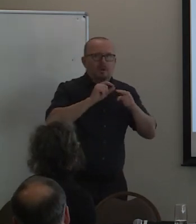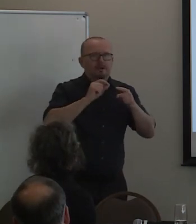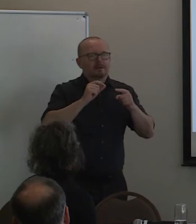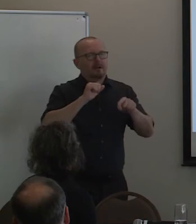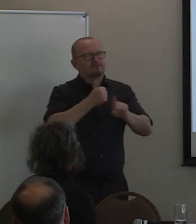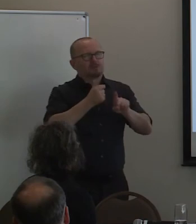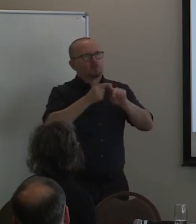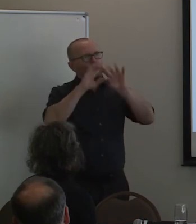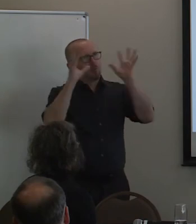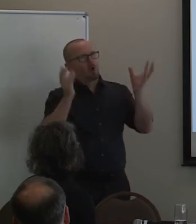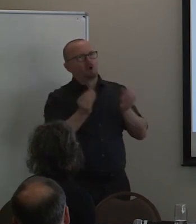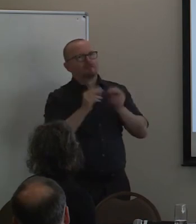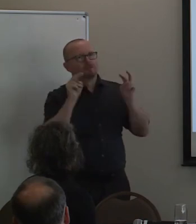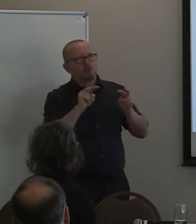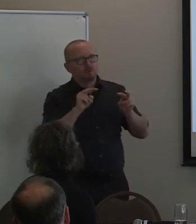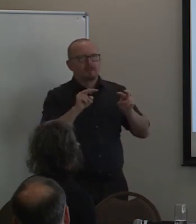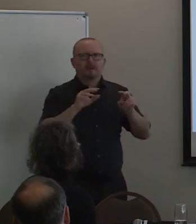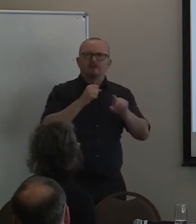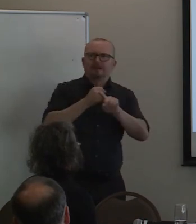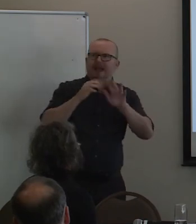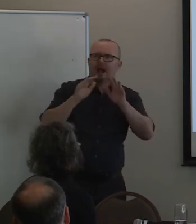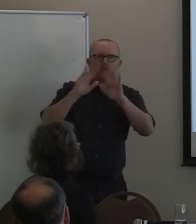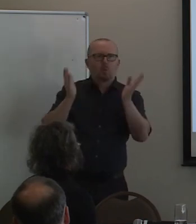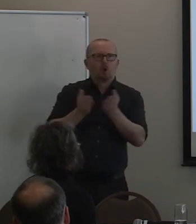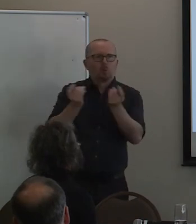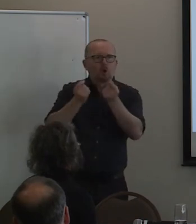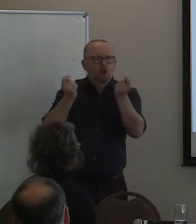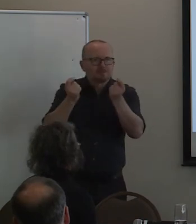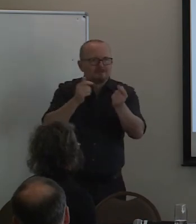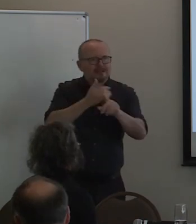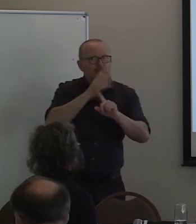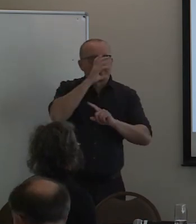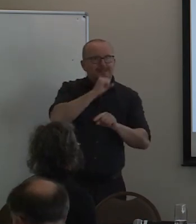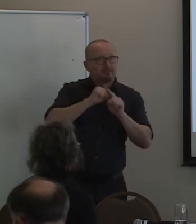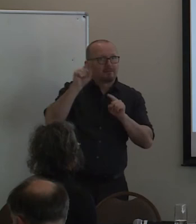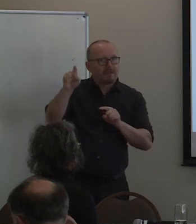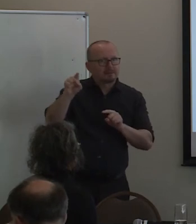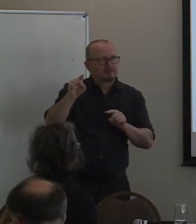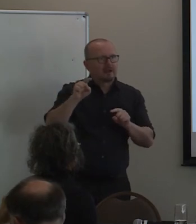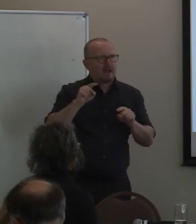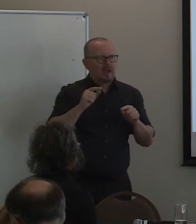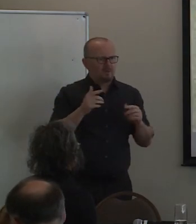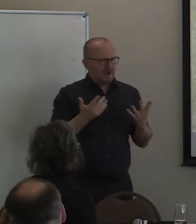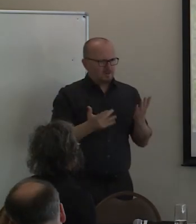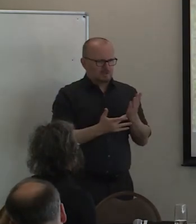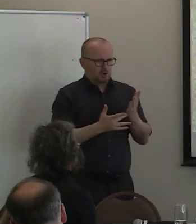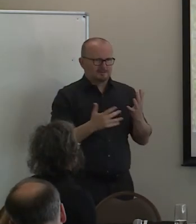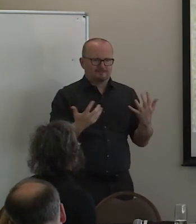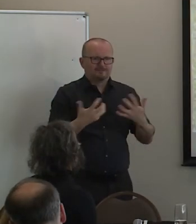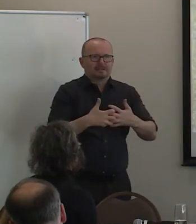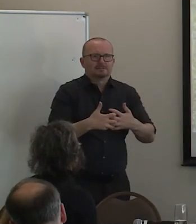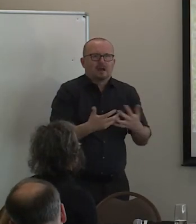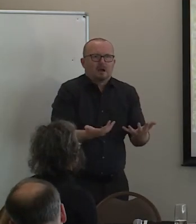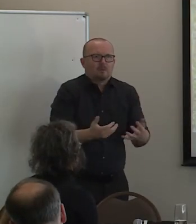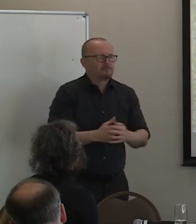world works and what our place is within the world, and also where technology fits in. Because